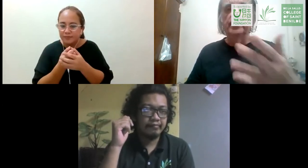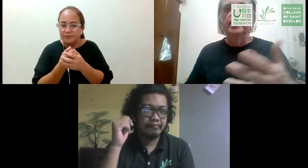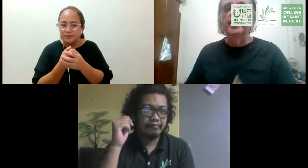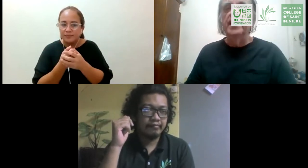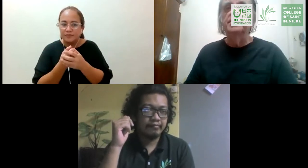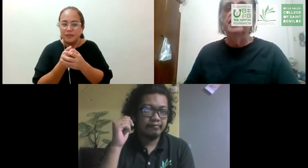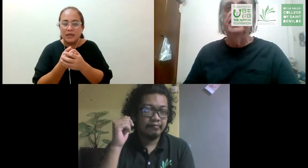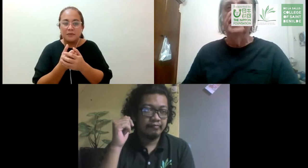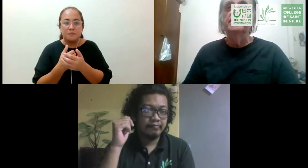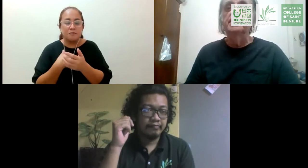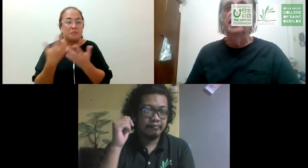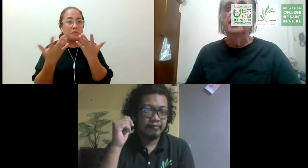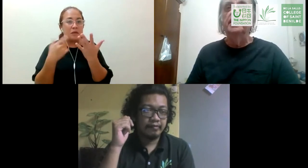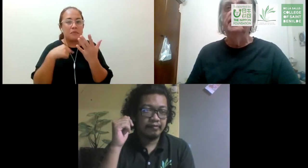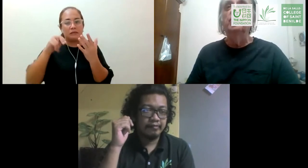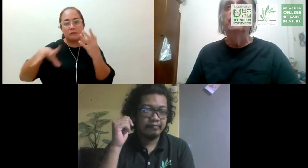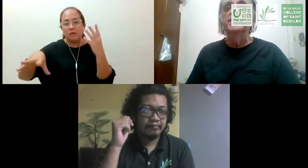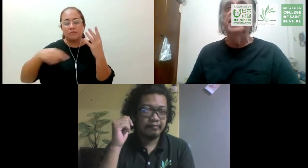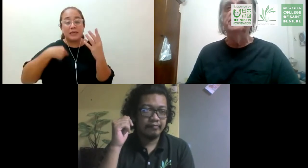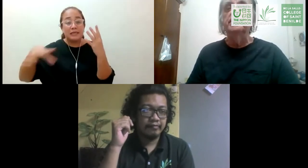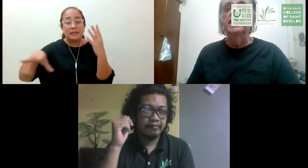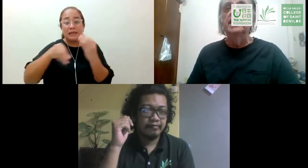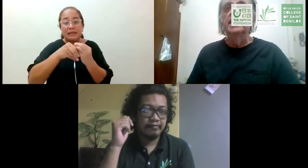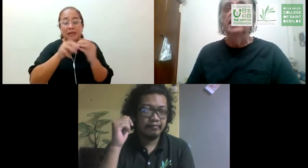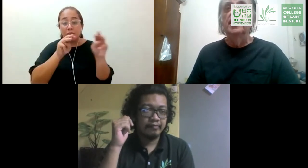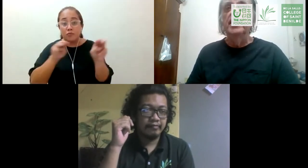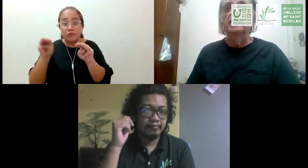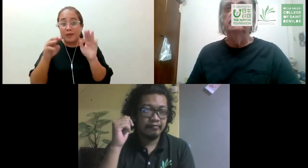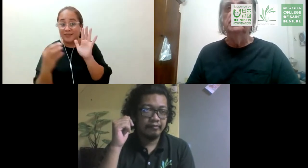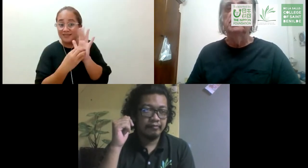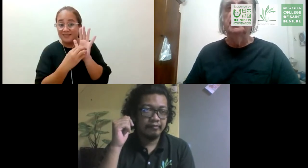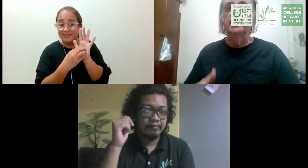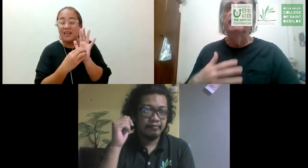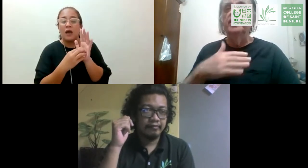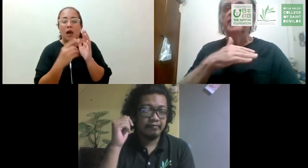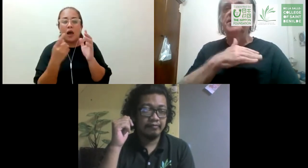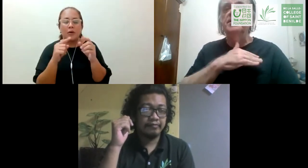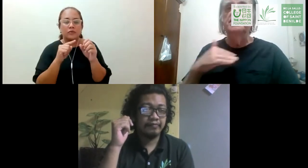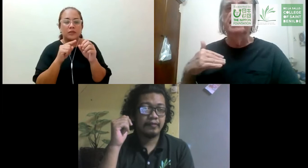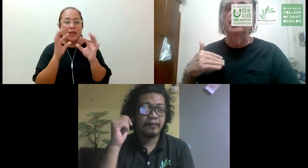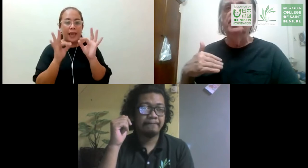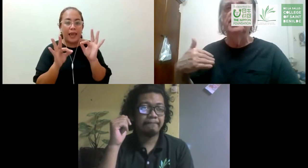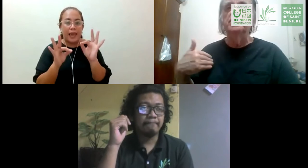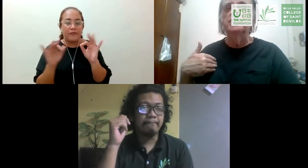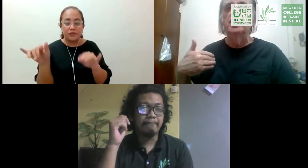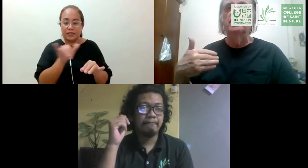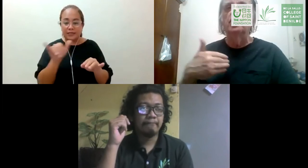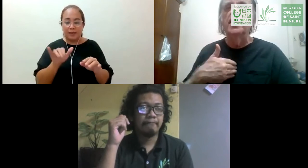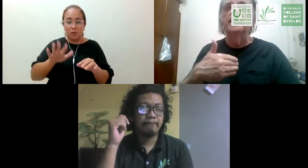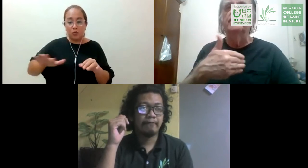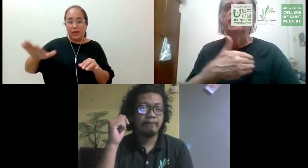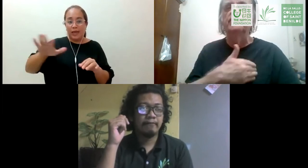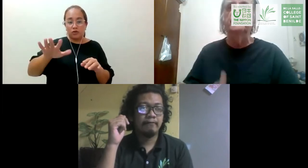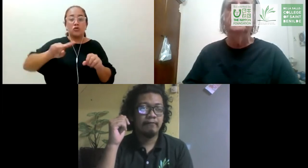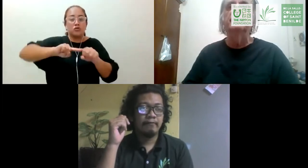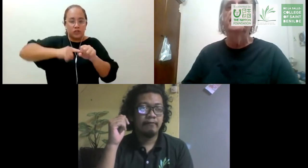I will need to add some things in the movement section about starting, if it's in the same location, start on the